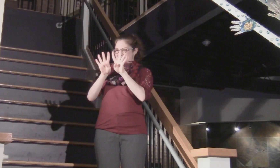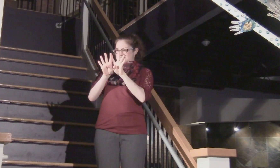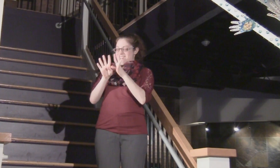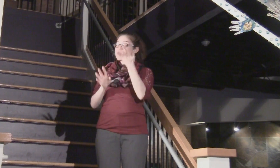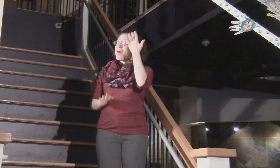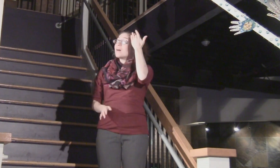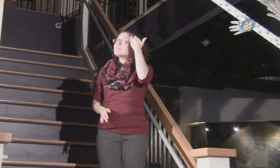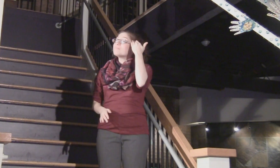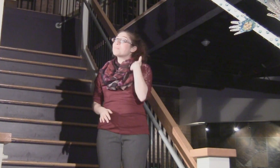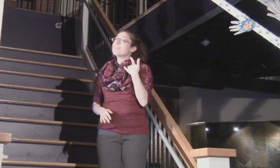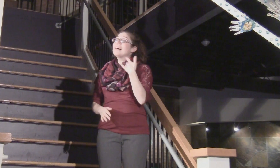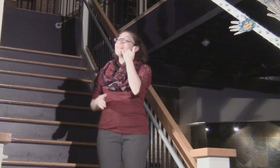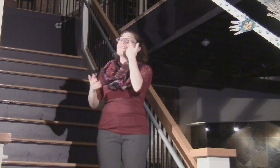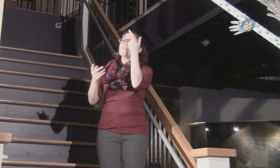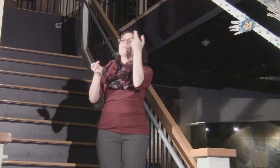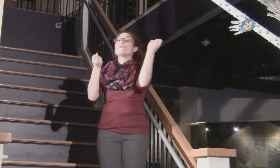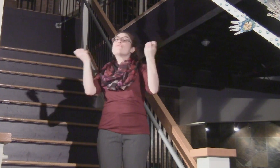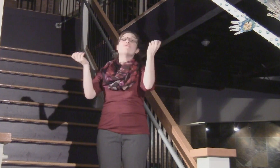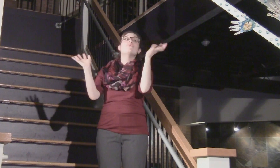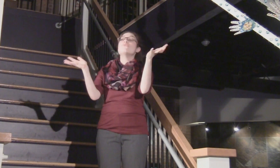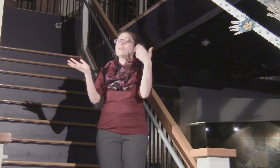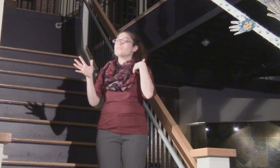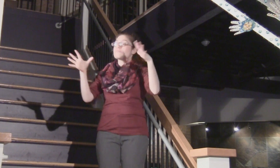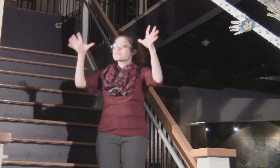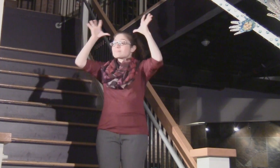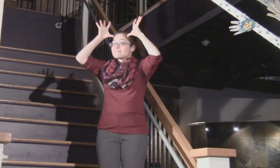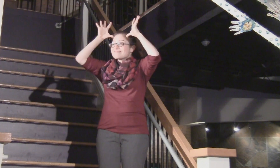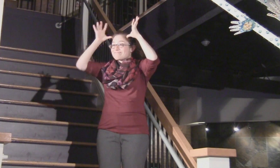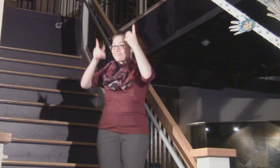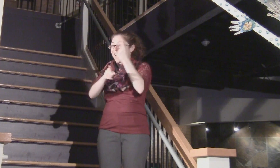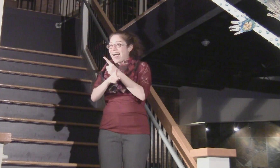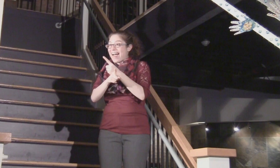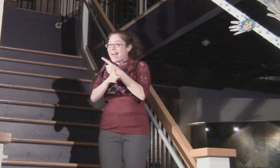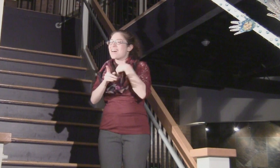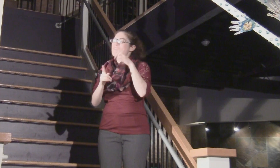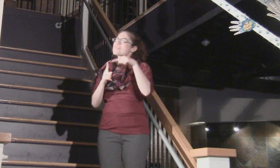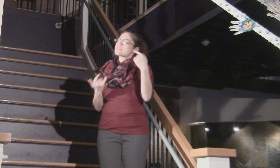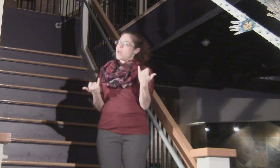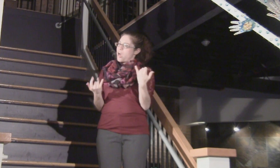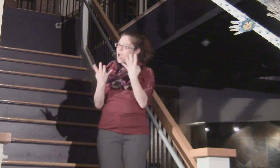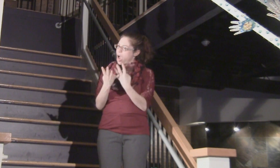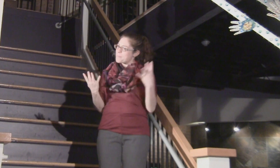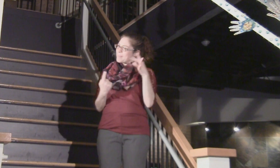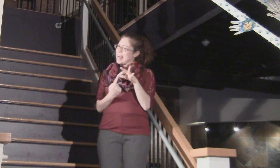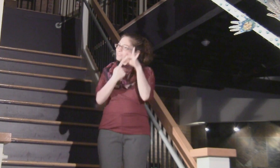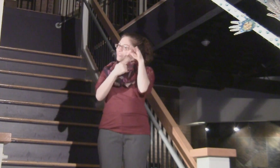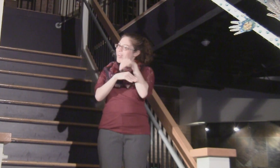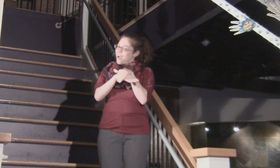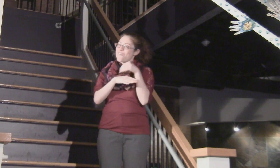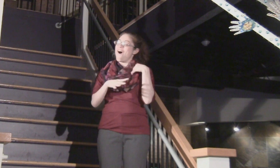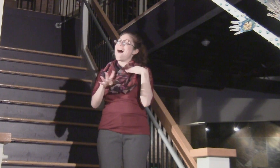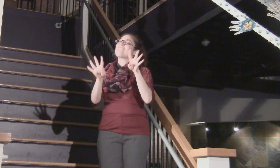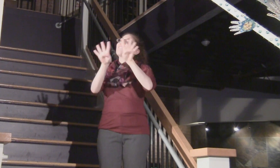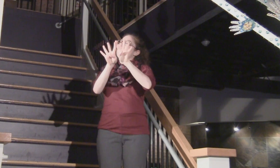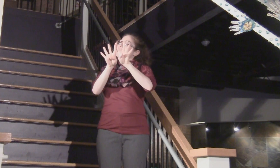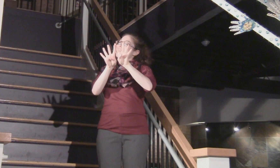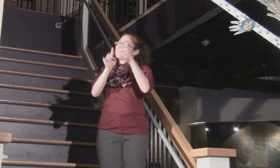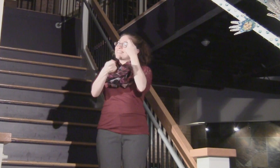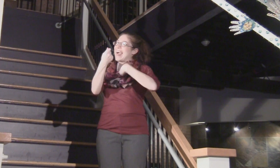Great. Do you know why? We do that because usually, you do hands on the head, but now it's Hanukkah, so it's a special night.